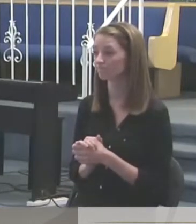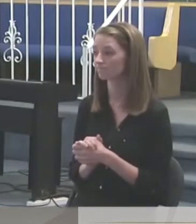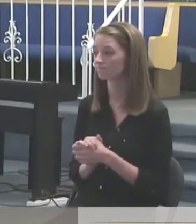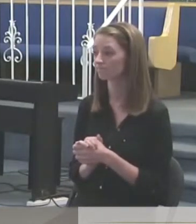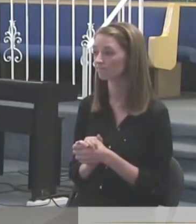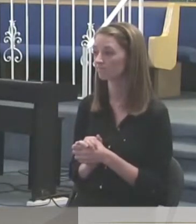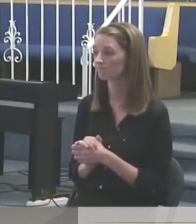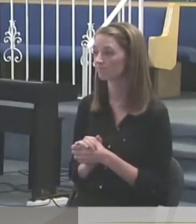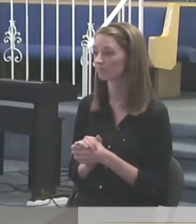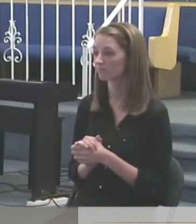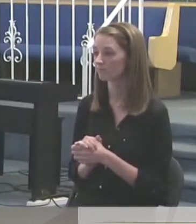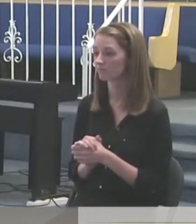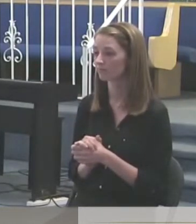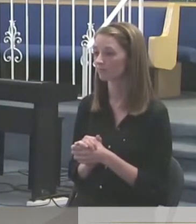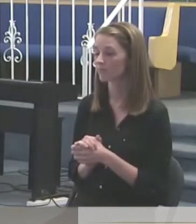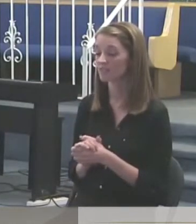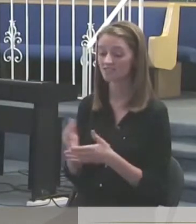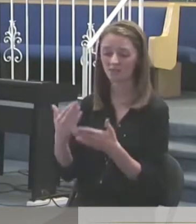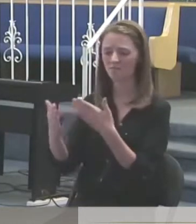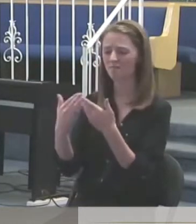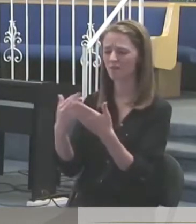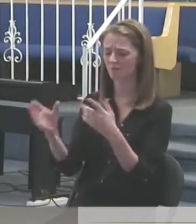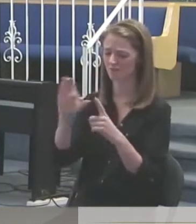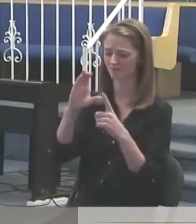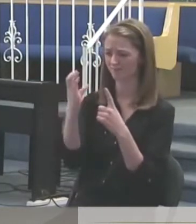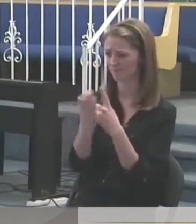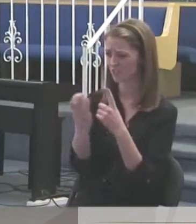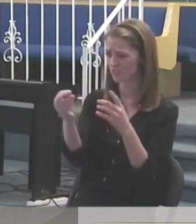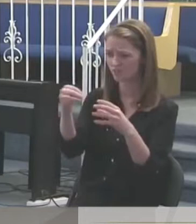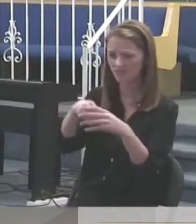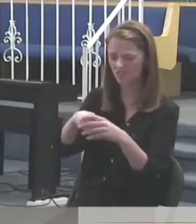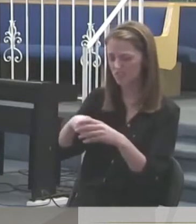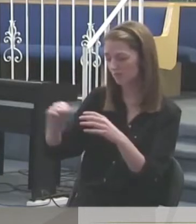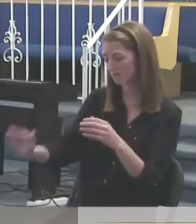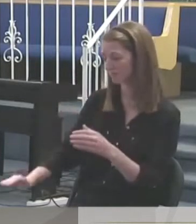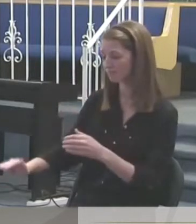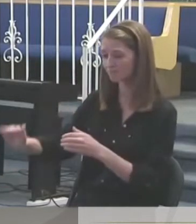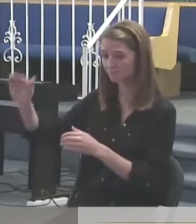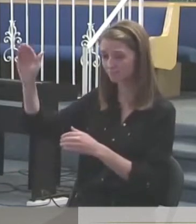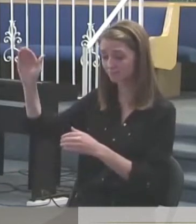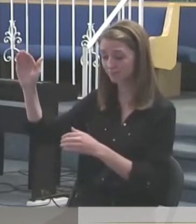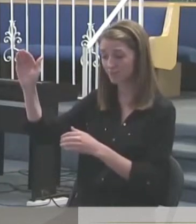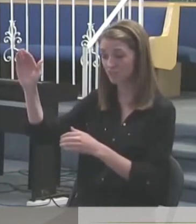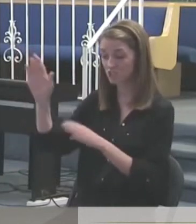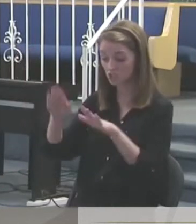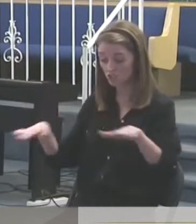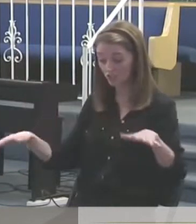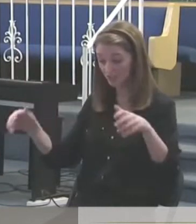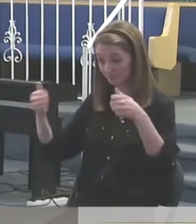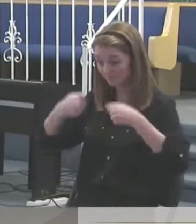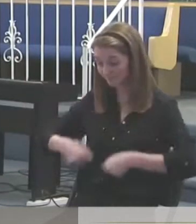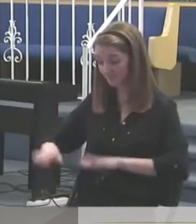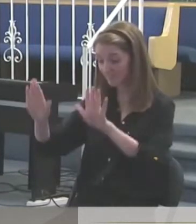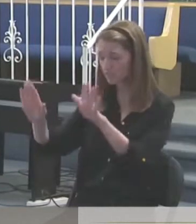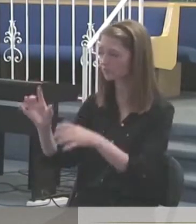I don't care what culture you're in. Don't care how you was raised. That's a pretty bad thing.